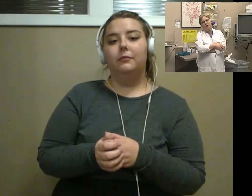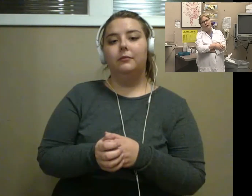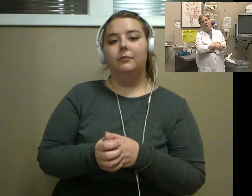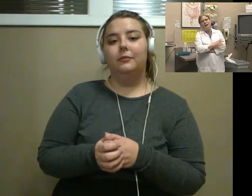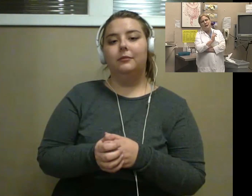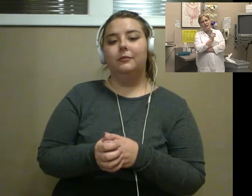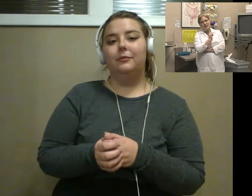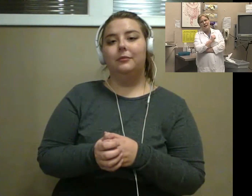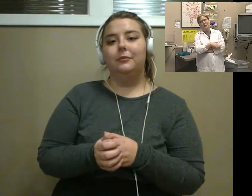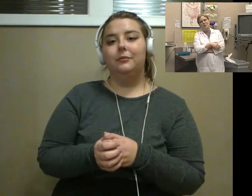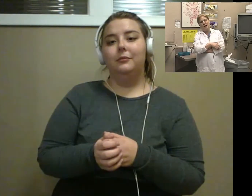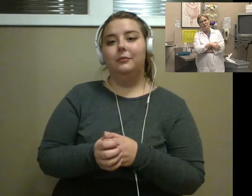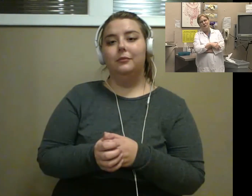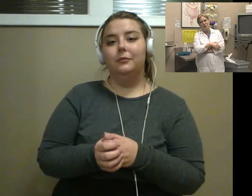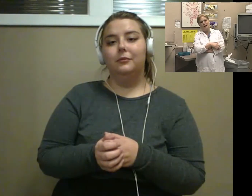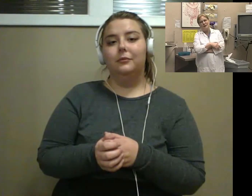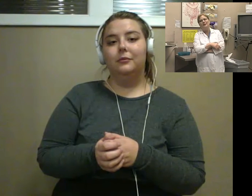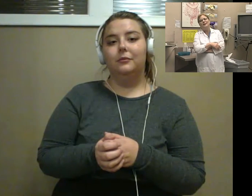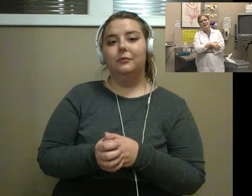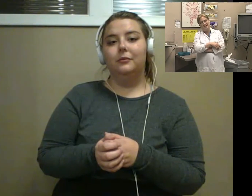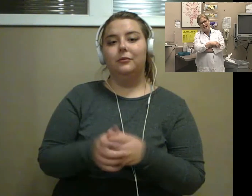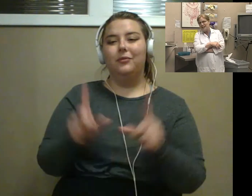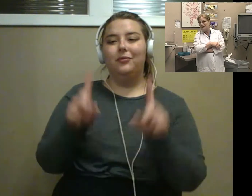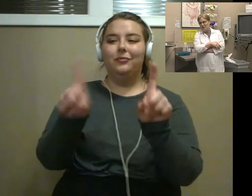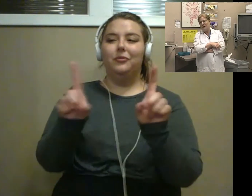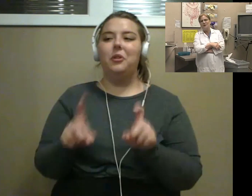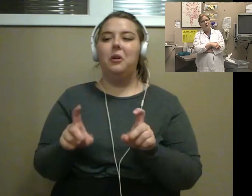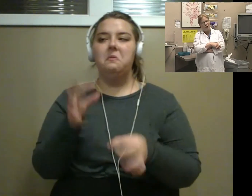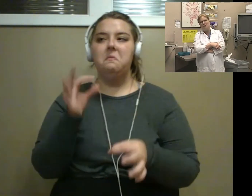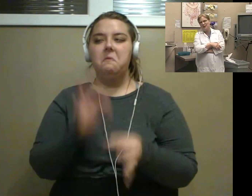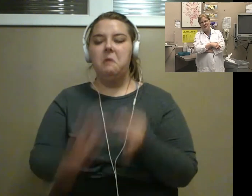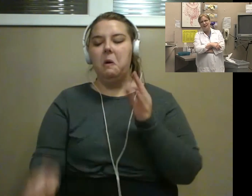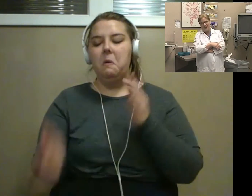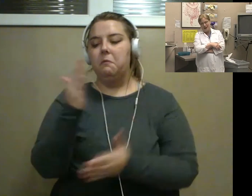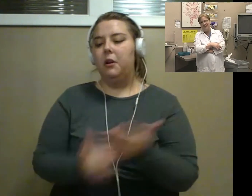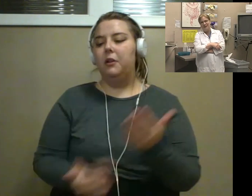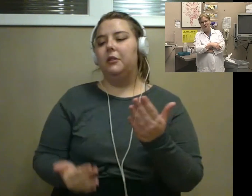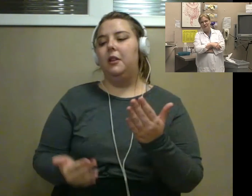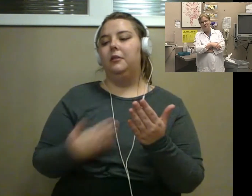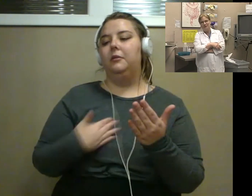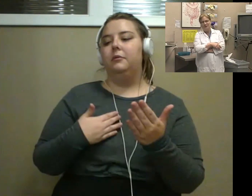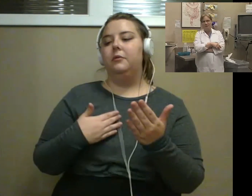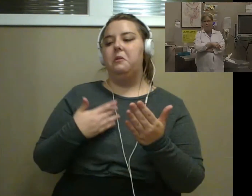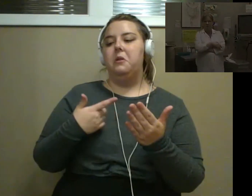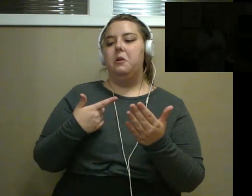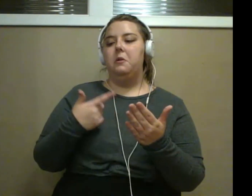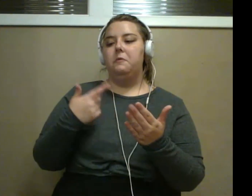worst part of it is getting ready for it. The tests themselves are a piece of cake.